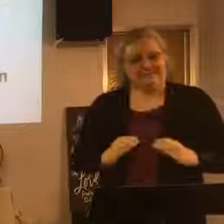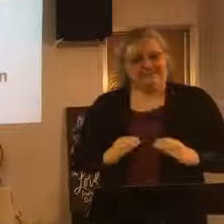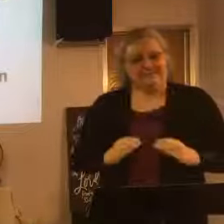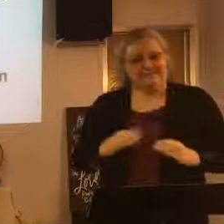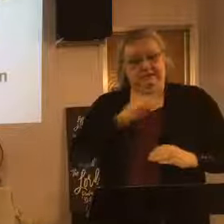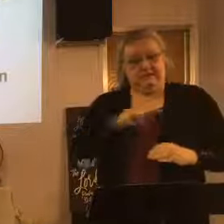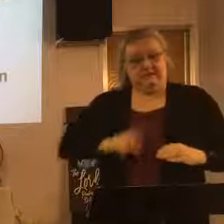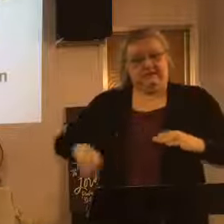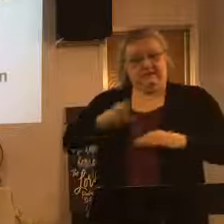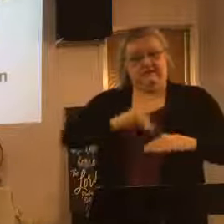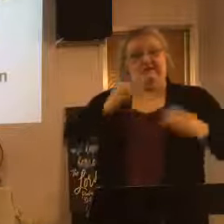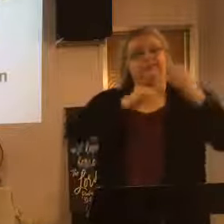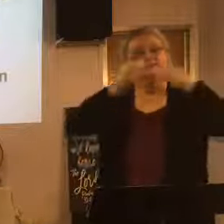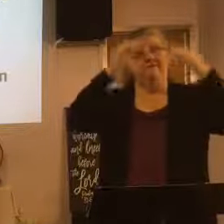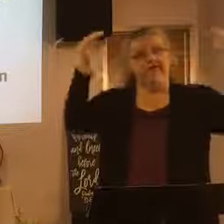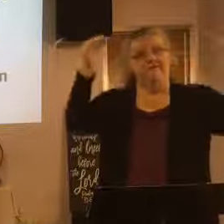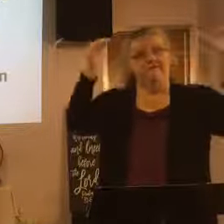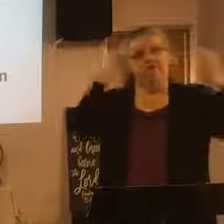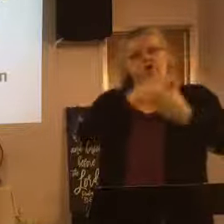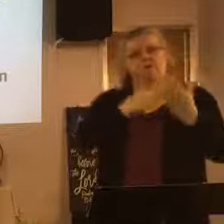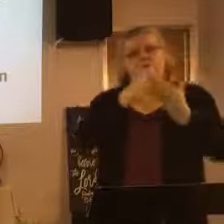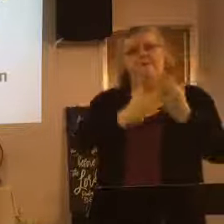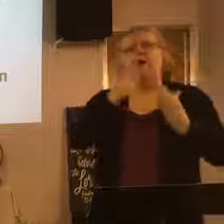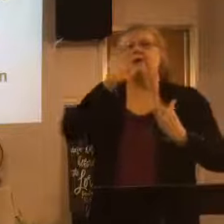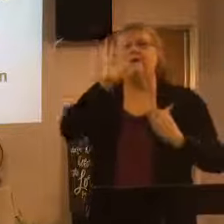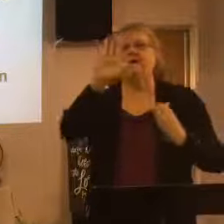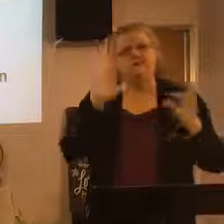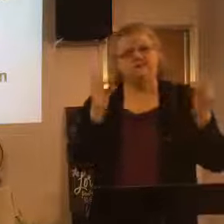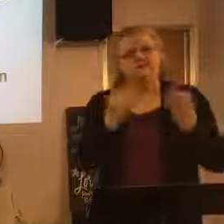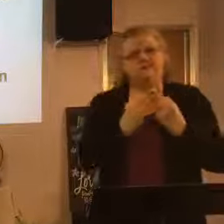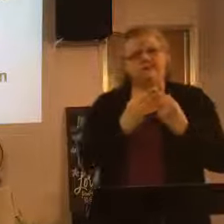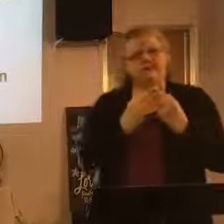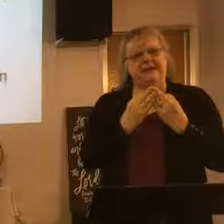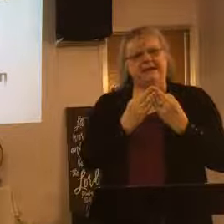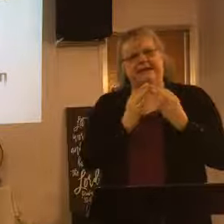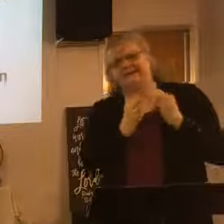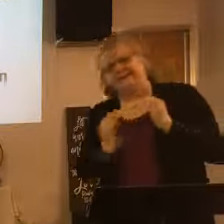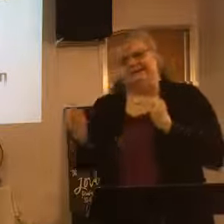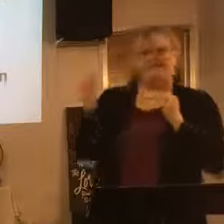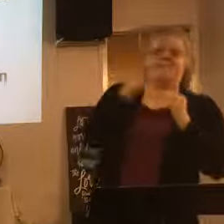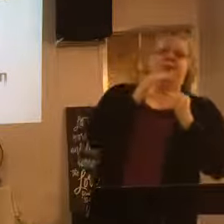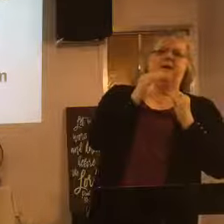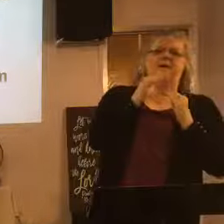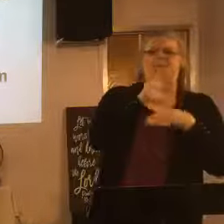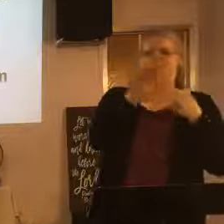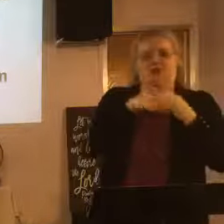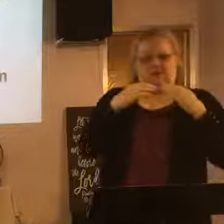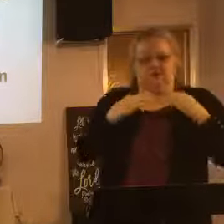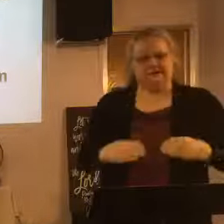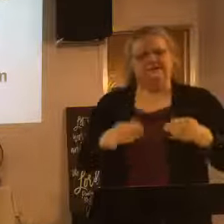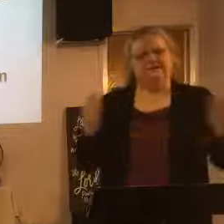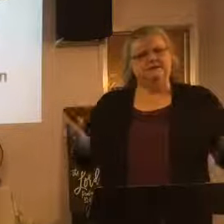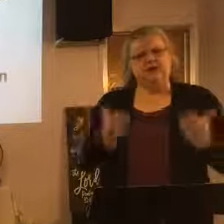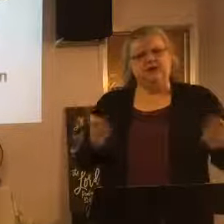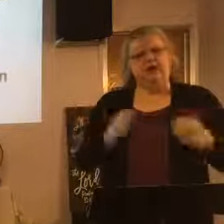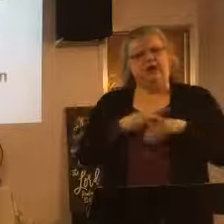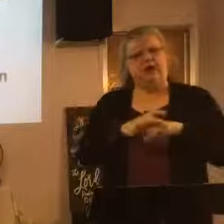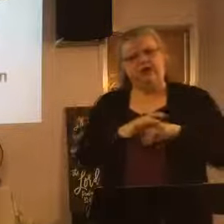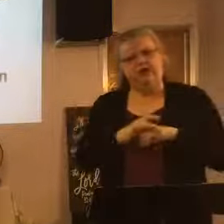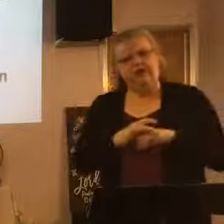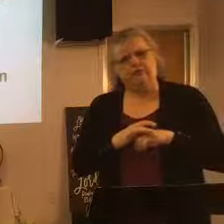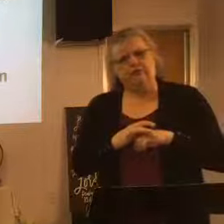the kingdom of heaven, to be a part of God's family, is greater than any citizenship, the privileges and all